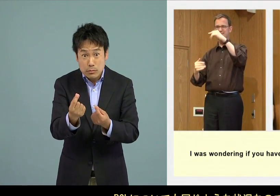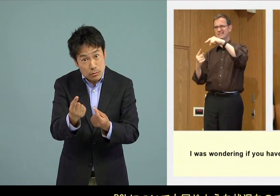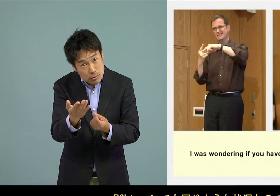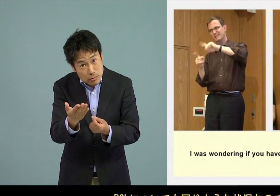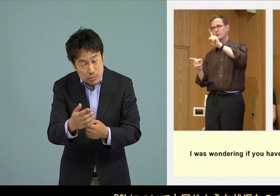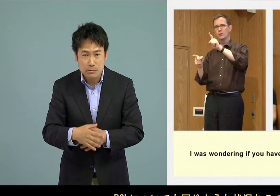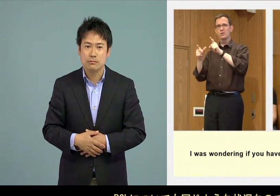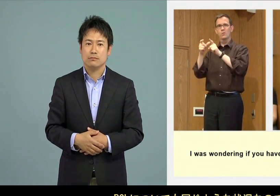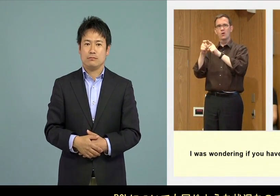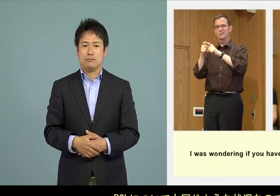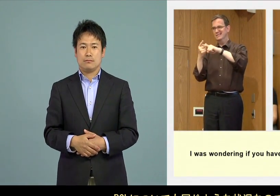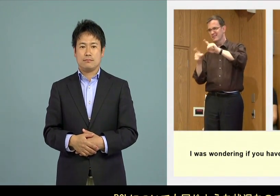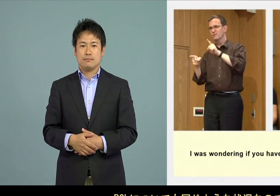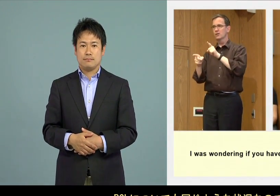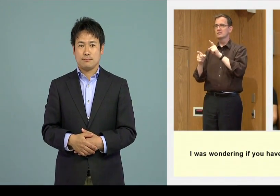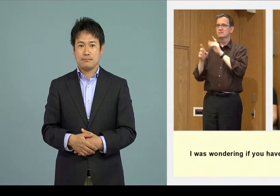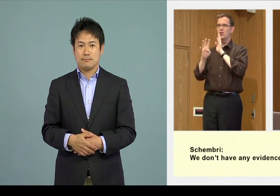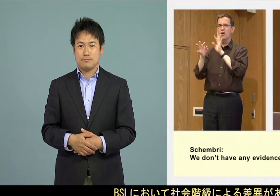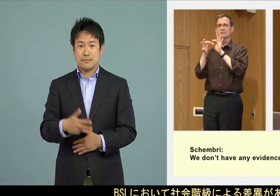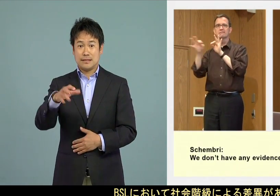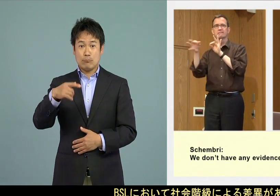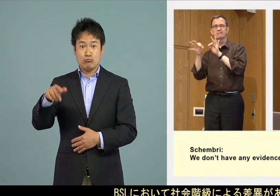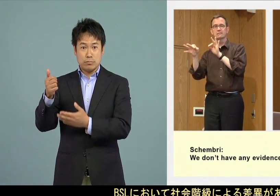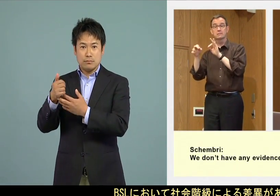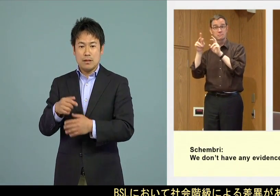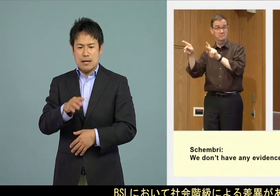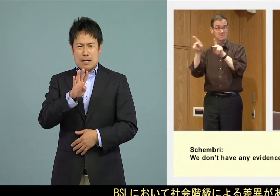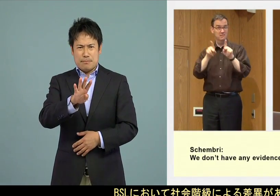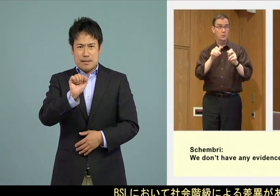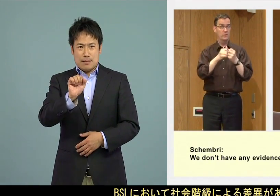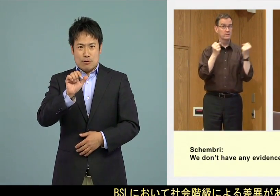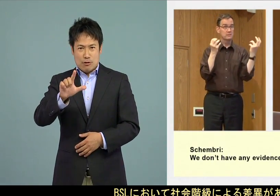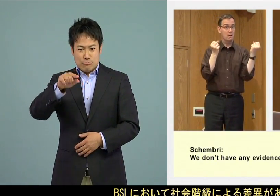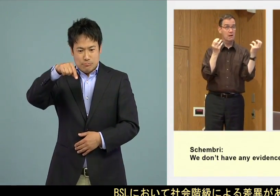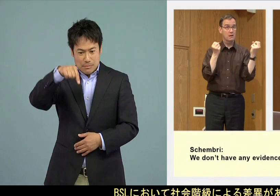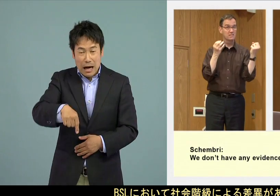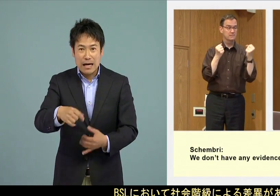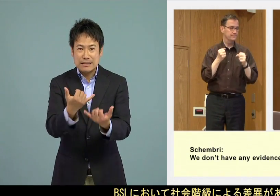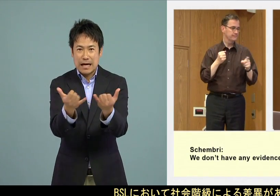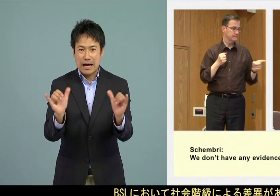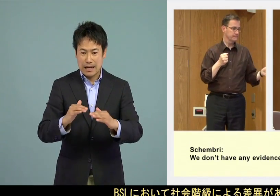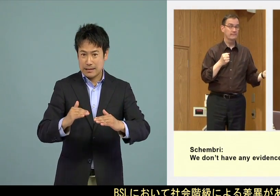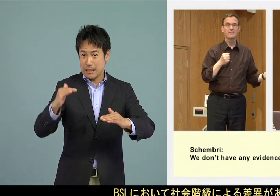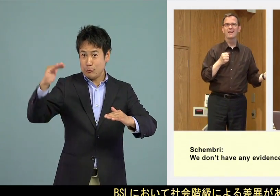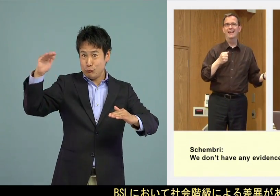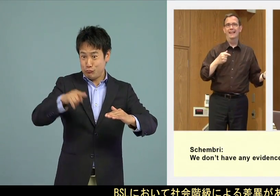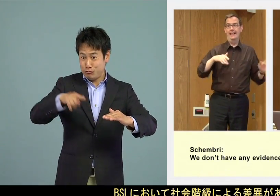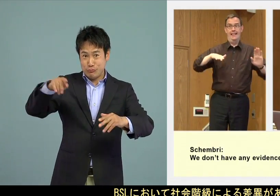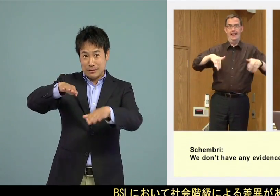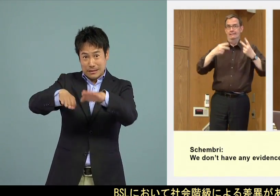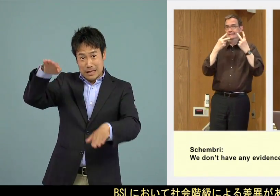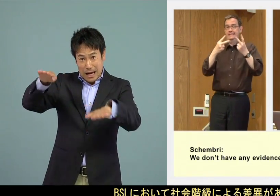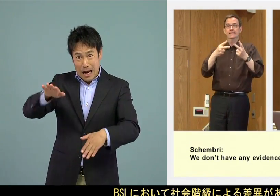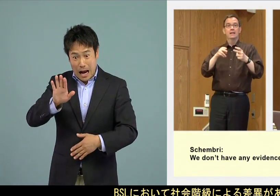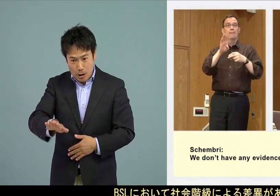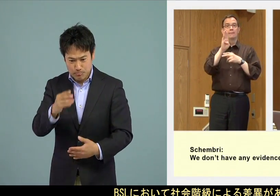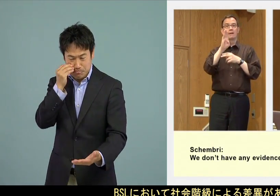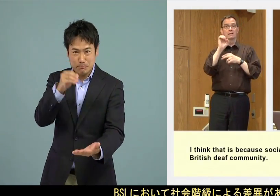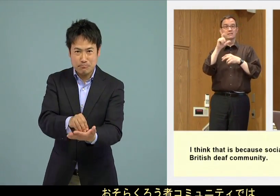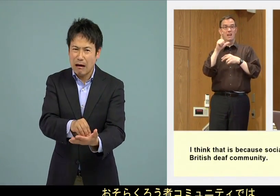sign language in Britain. We don't have any evidence of social class distinctions in British Sign